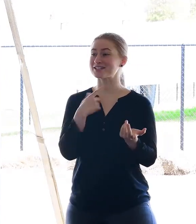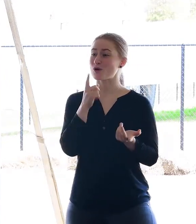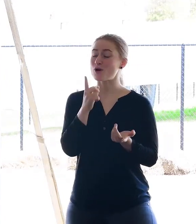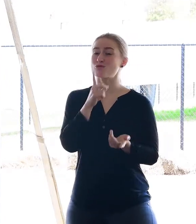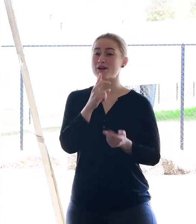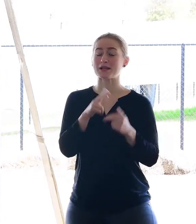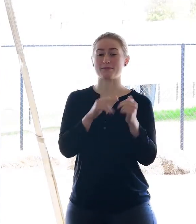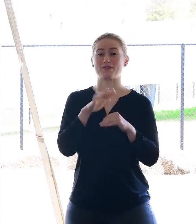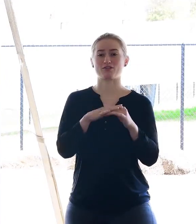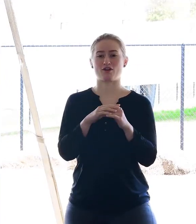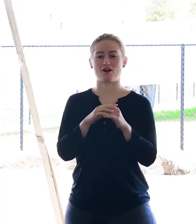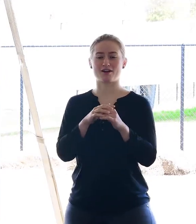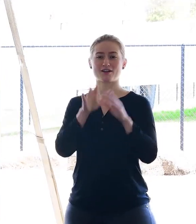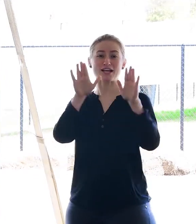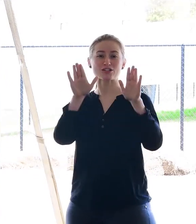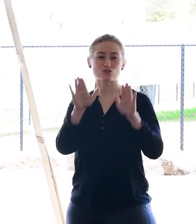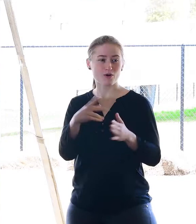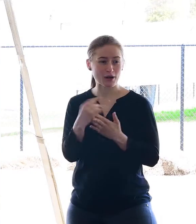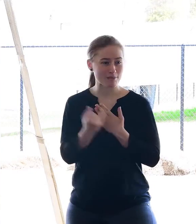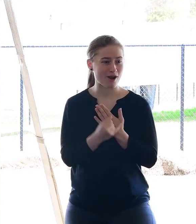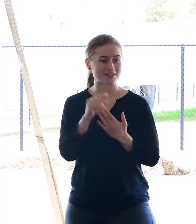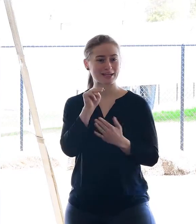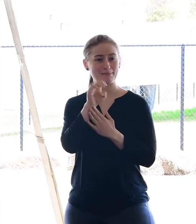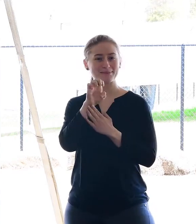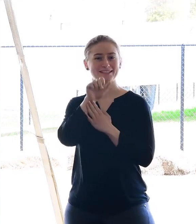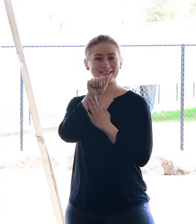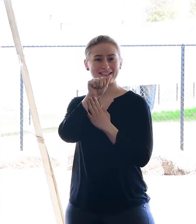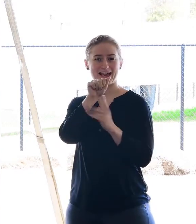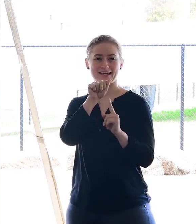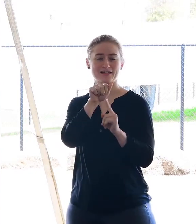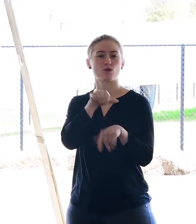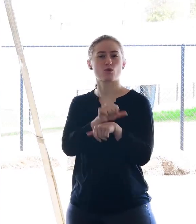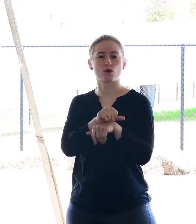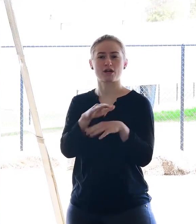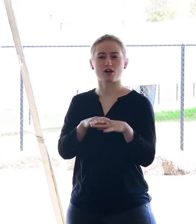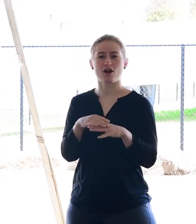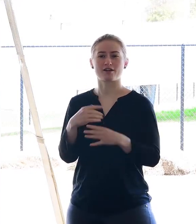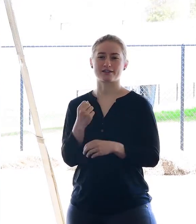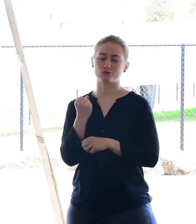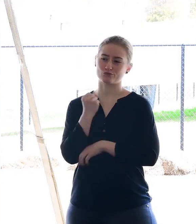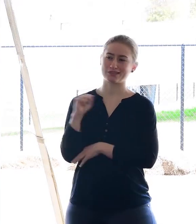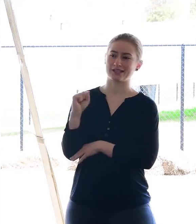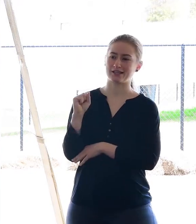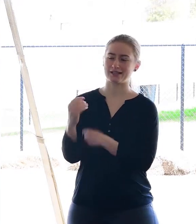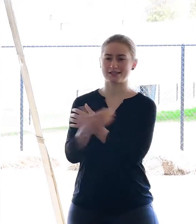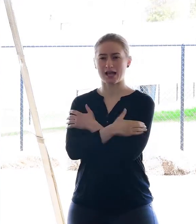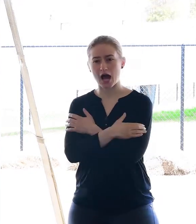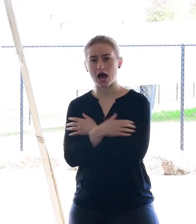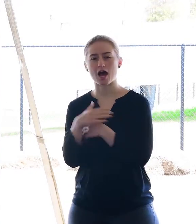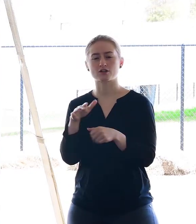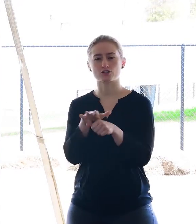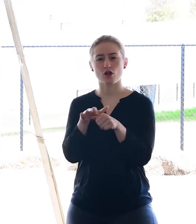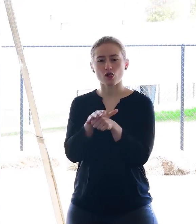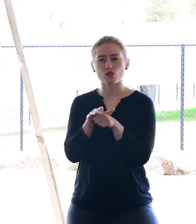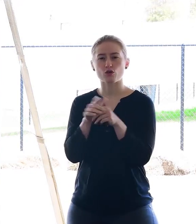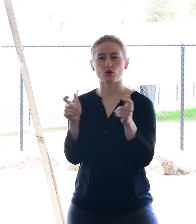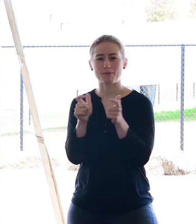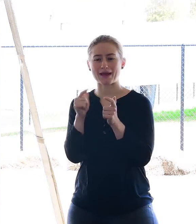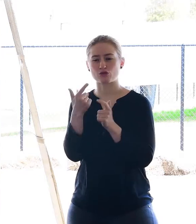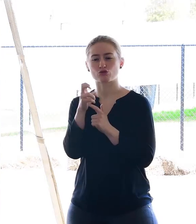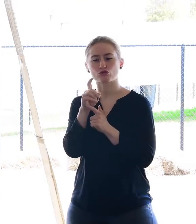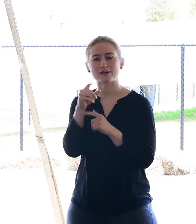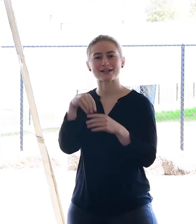on an extraordinary project that MEA has been doing, the resiliency hubs, the local microgrids